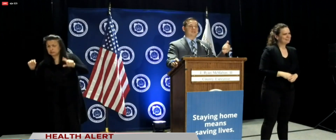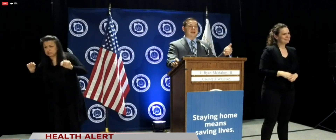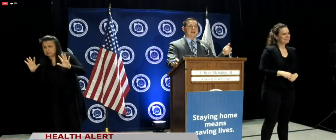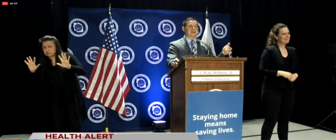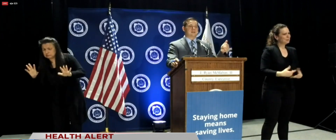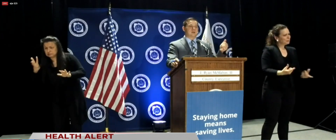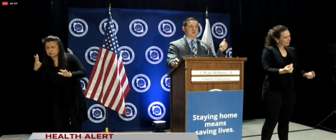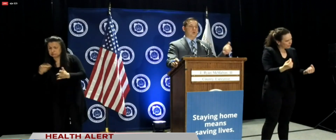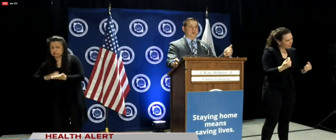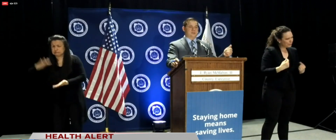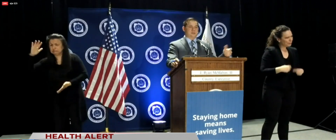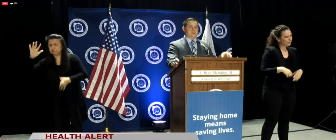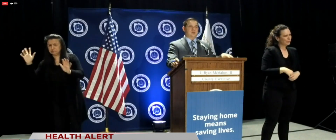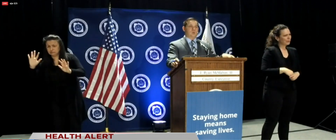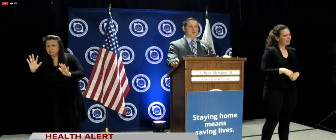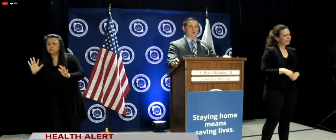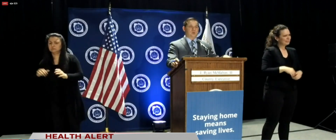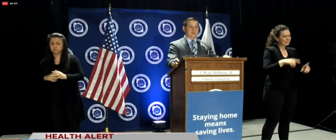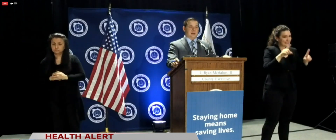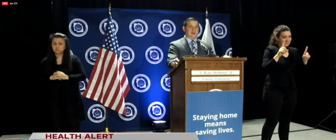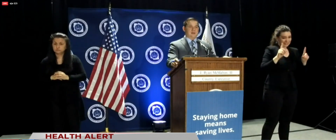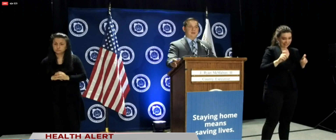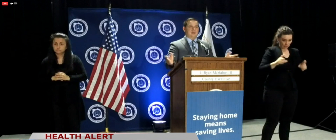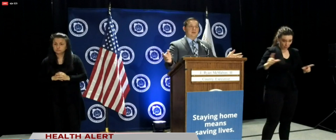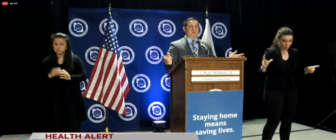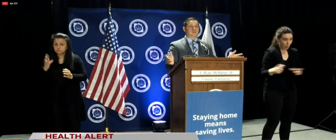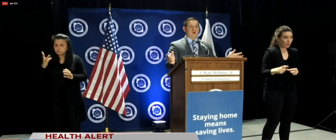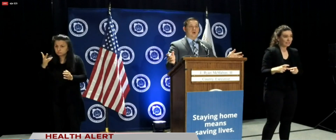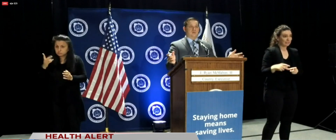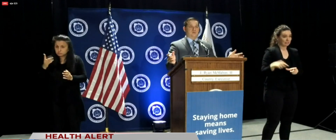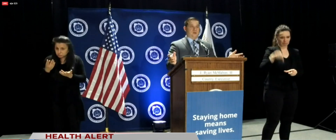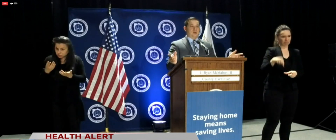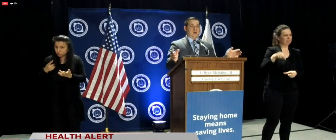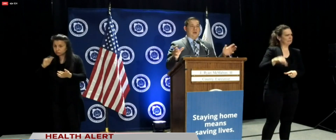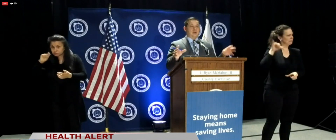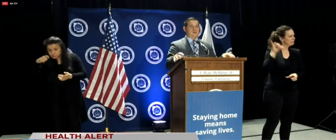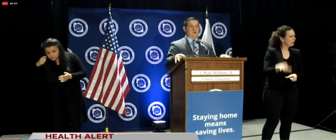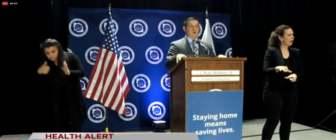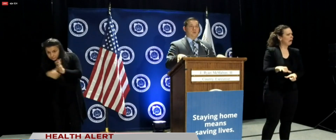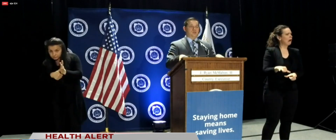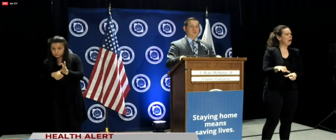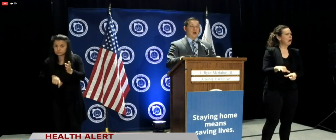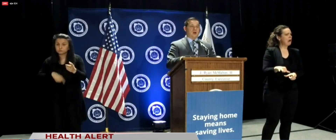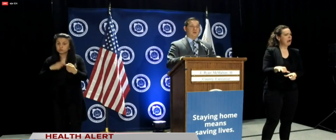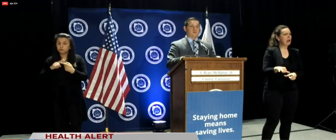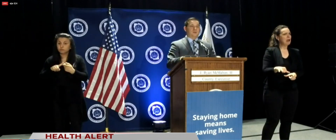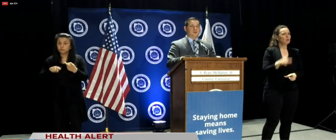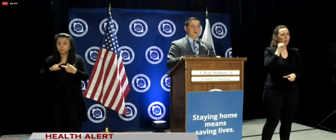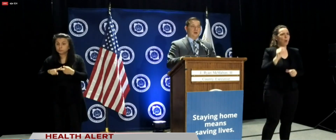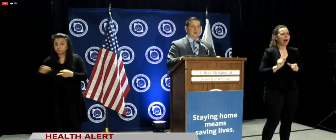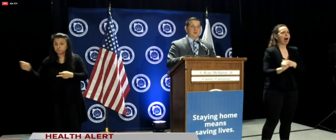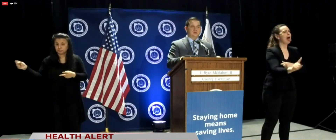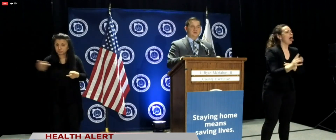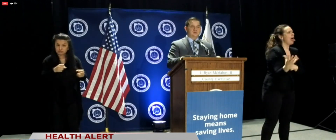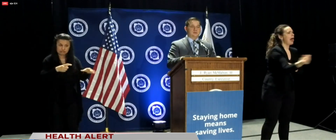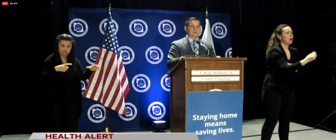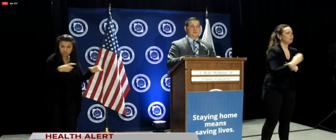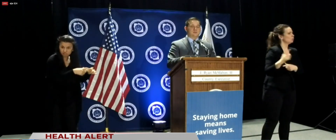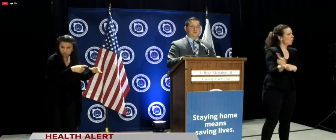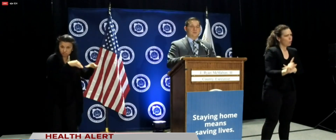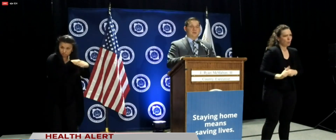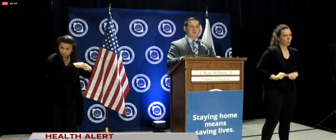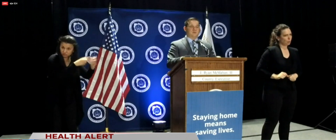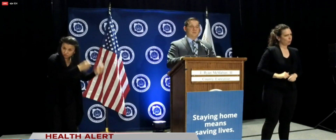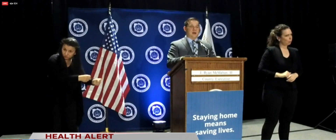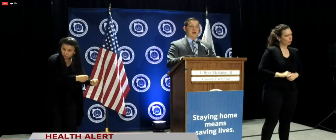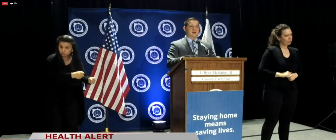do is test, quarantine. We're doing that, and then starve. And so the starve is easy